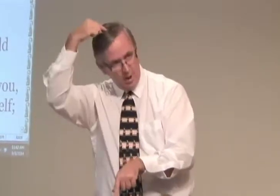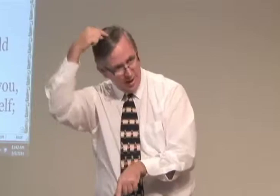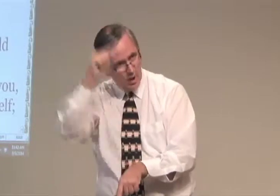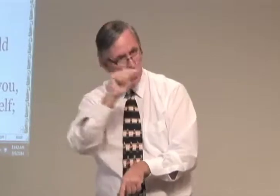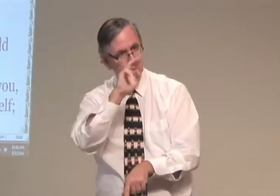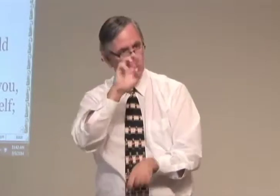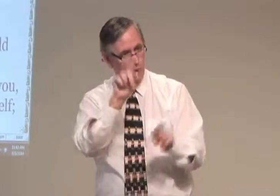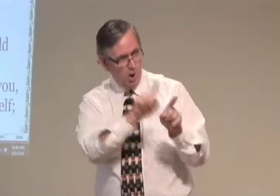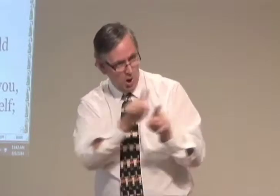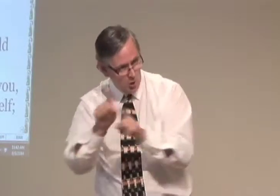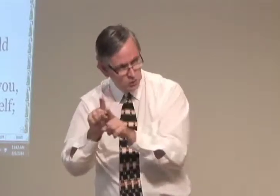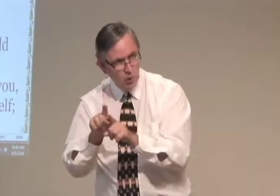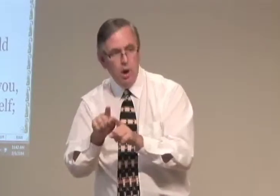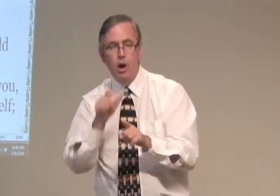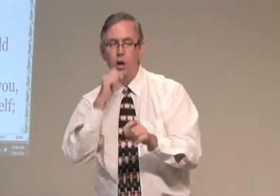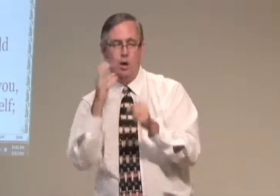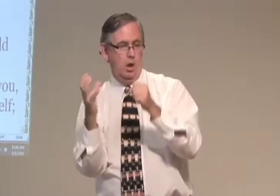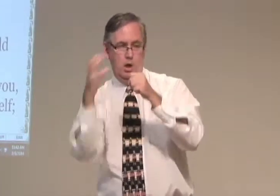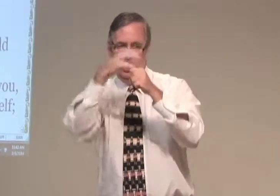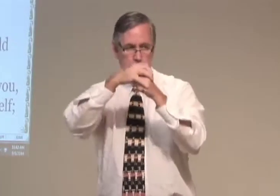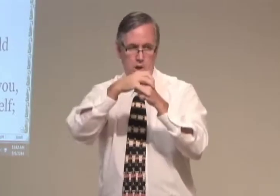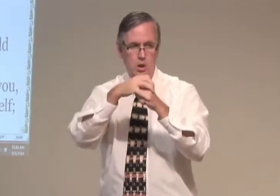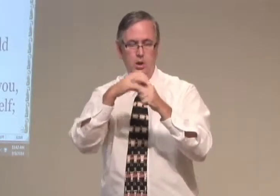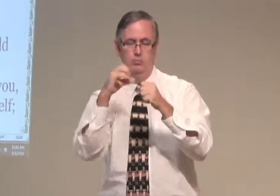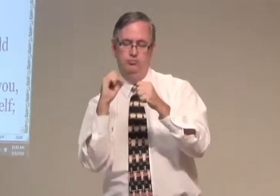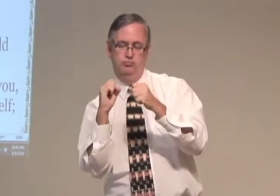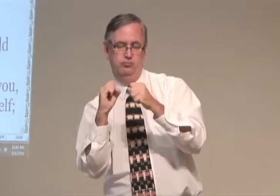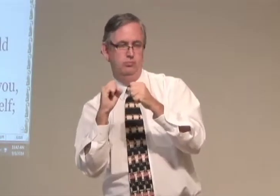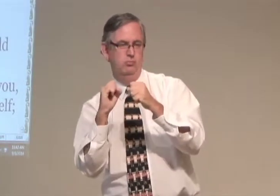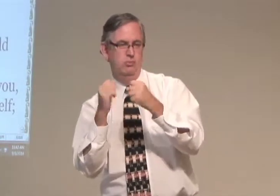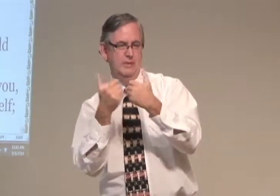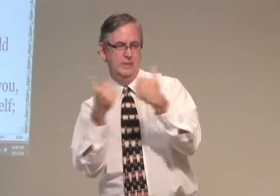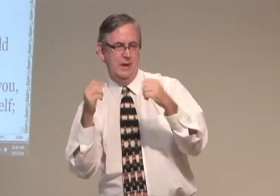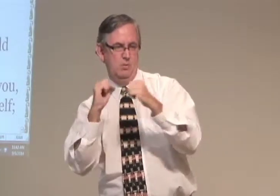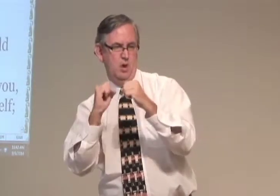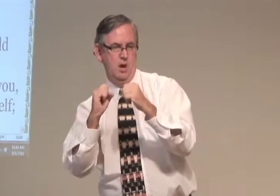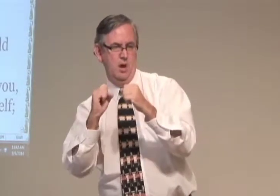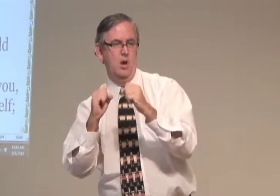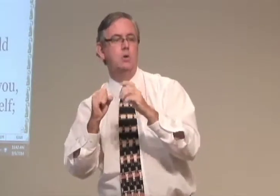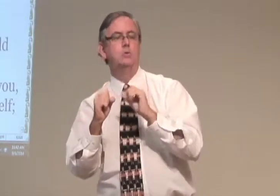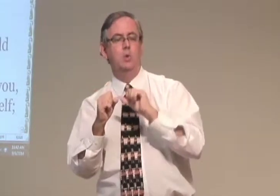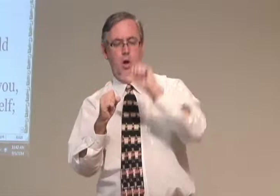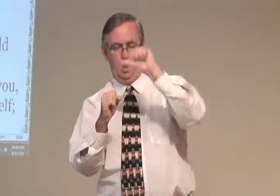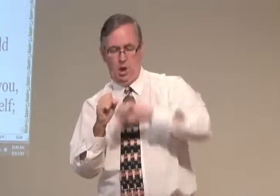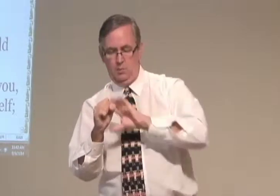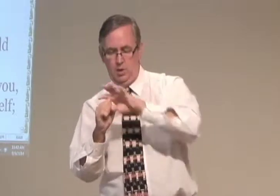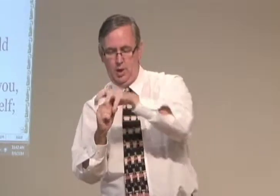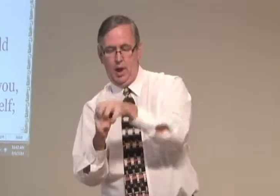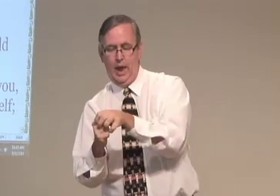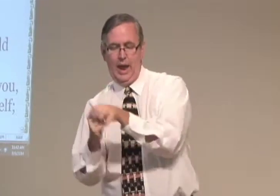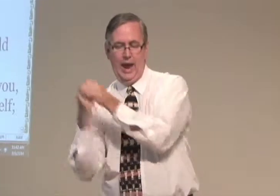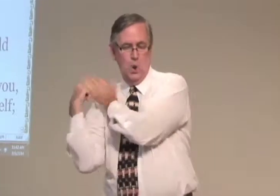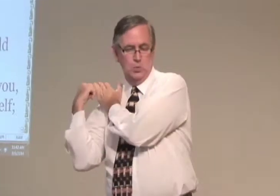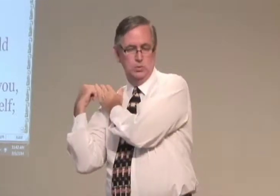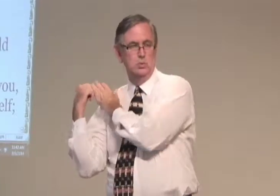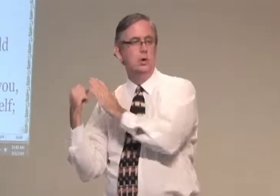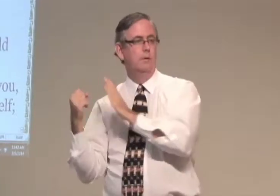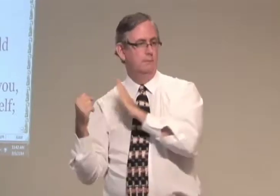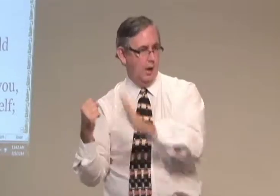The little girl also was diagnosed with a brain tumor. It was not into the brain stem, and they